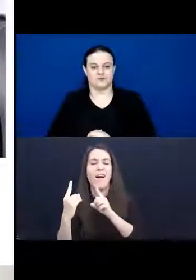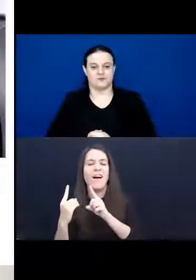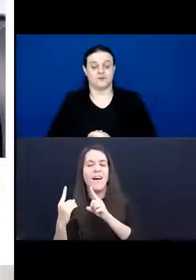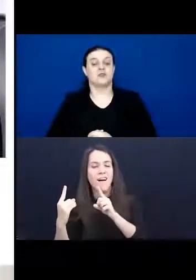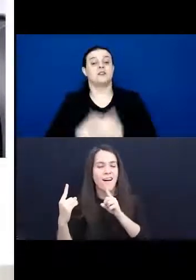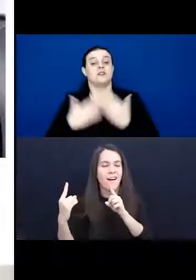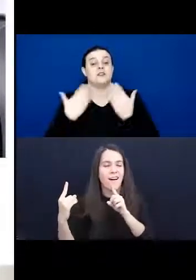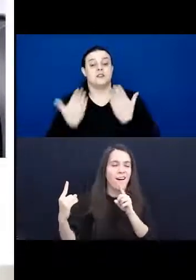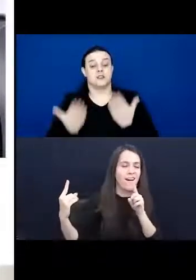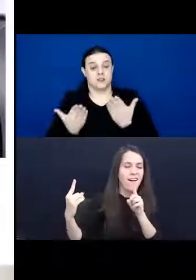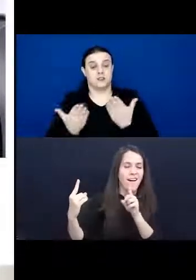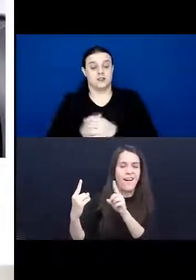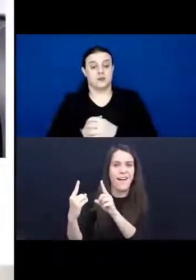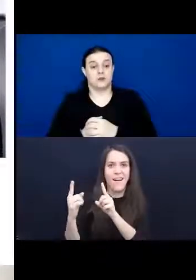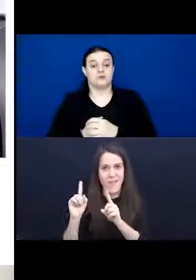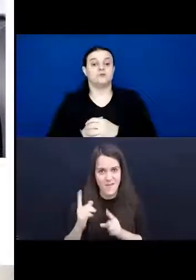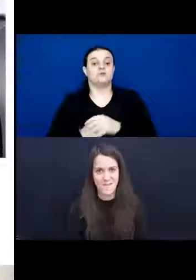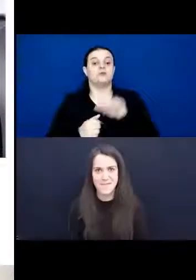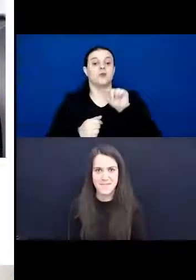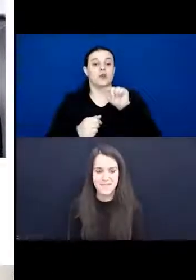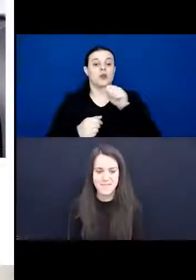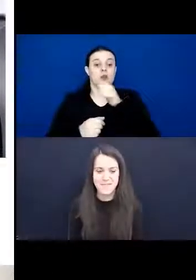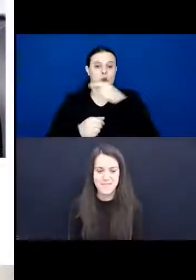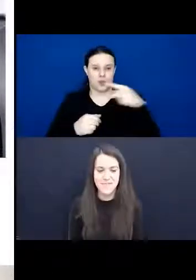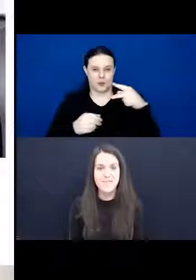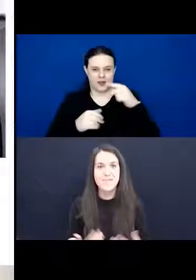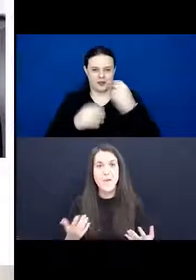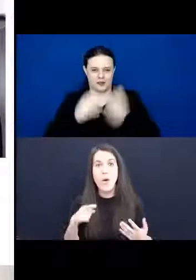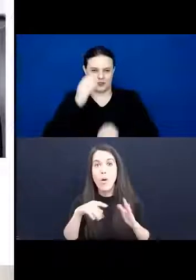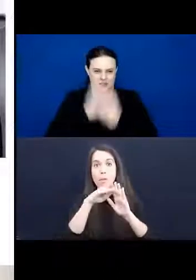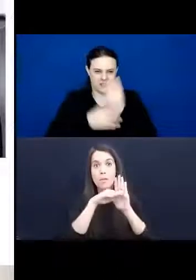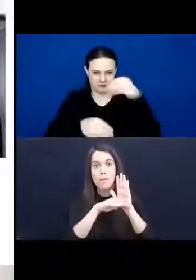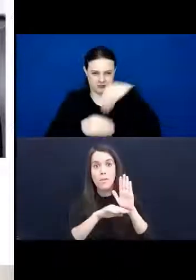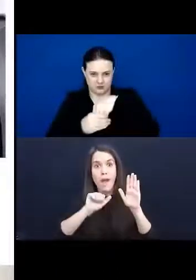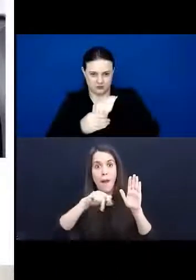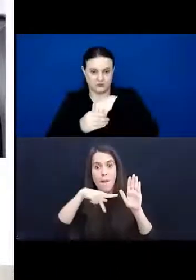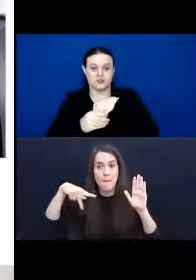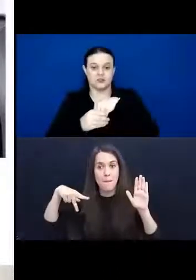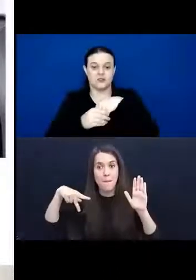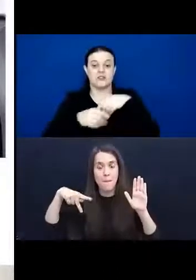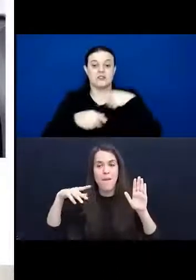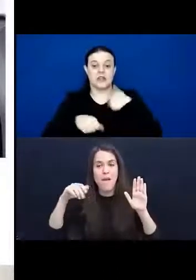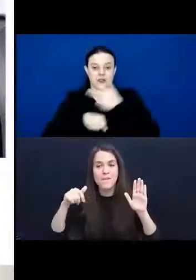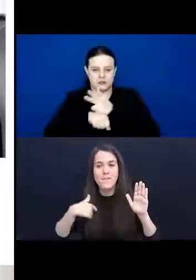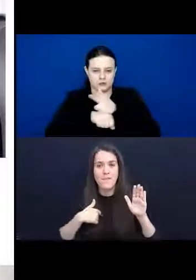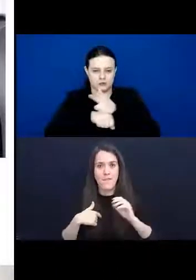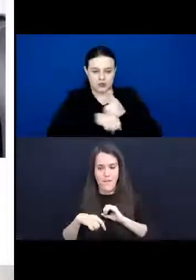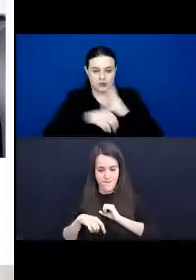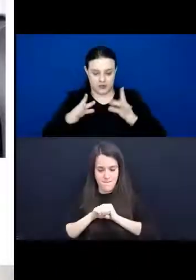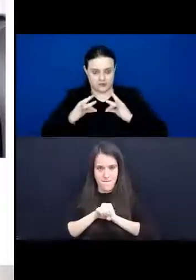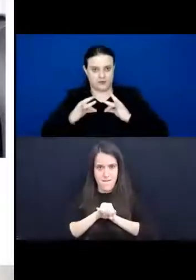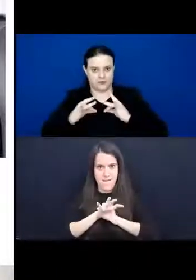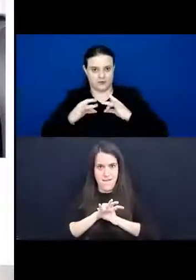So the application that we developed uses a fisheye camera attached to this